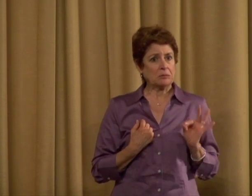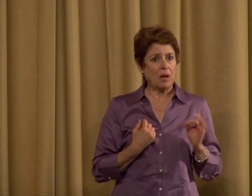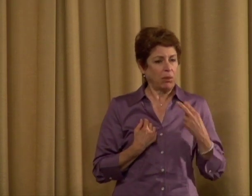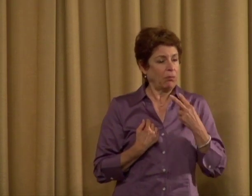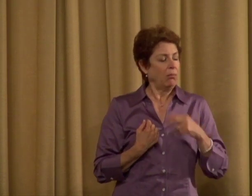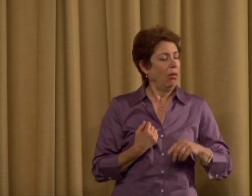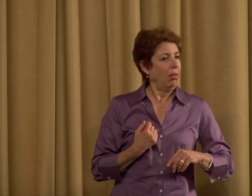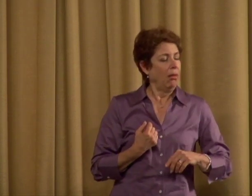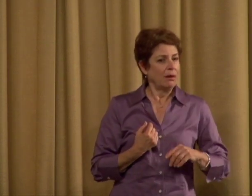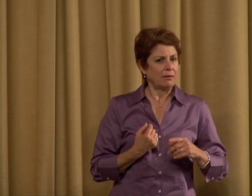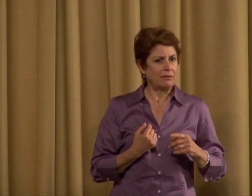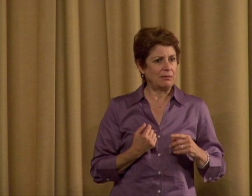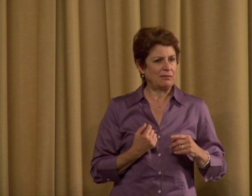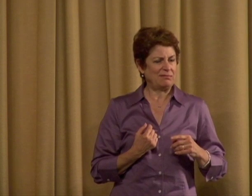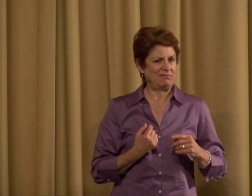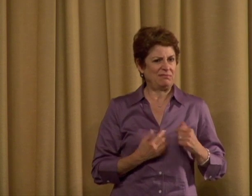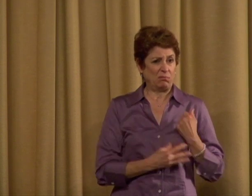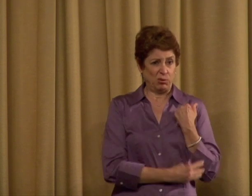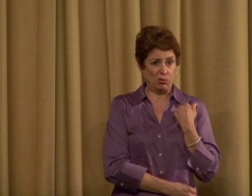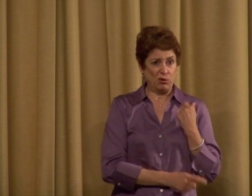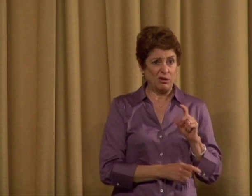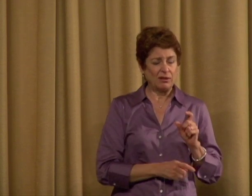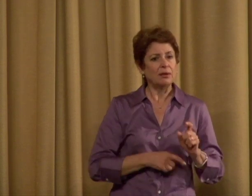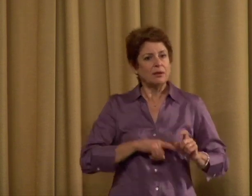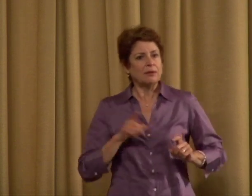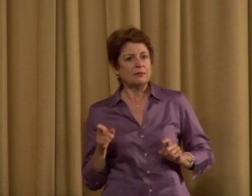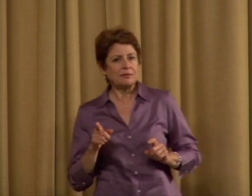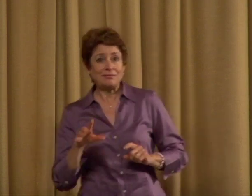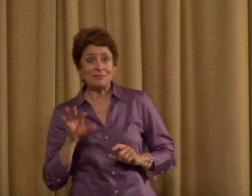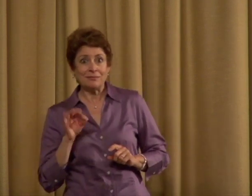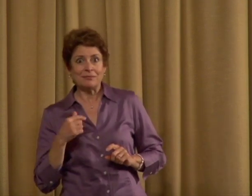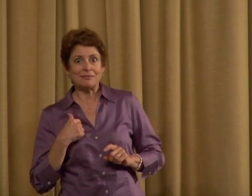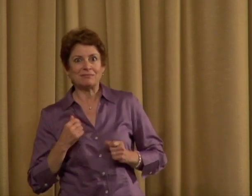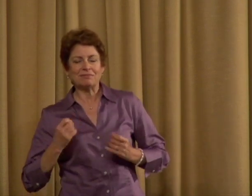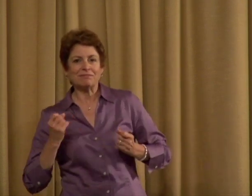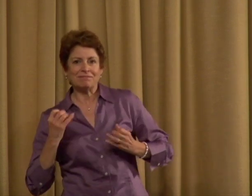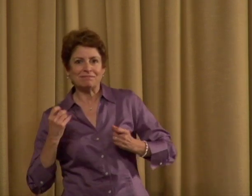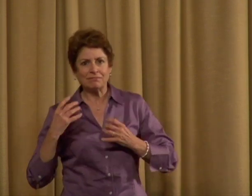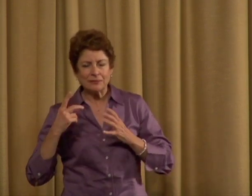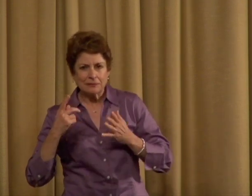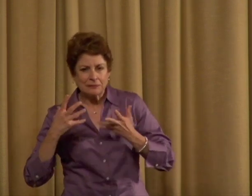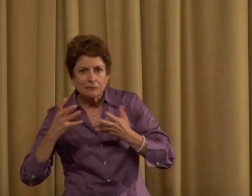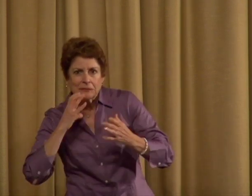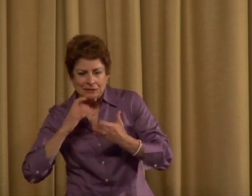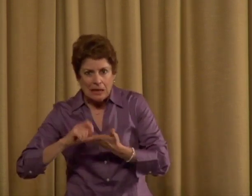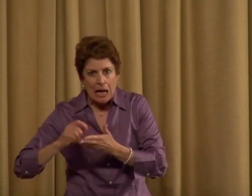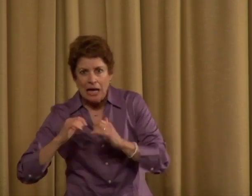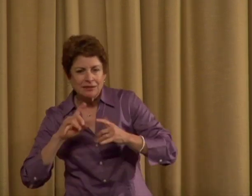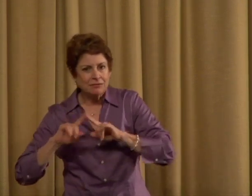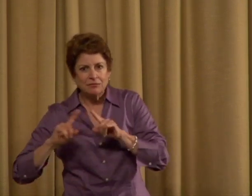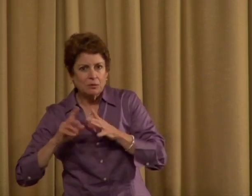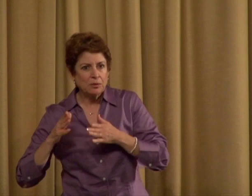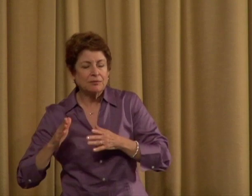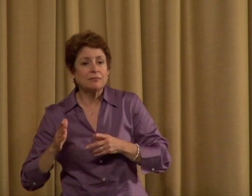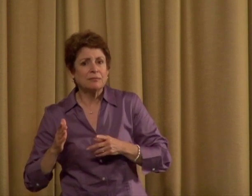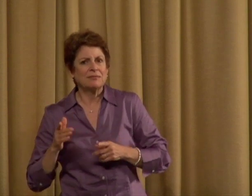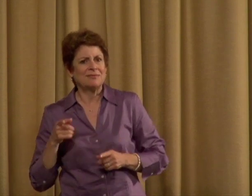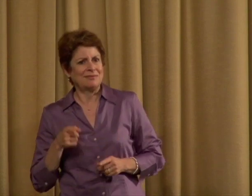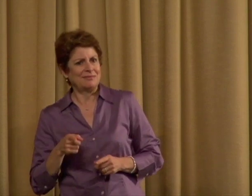up. If they were to have selected me for lip reading, I would have done a poor job. But with sign language and being in